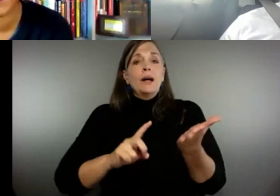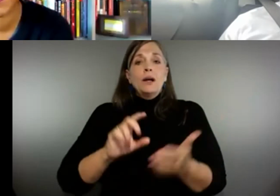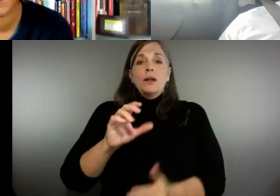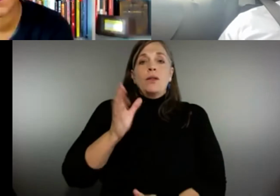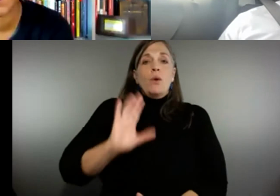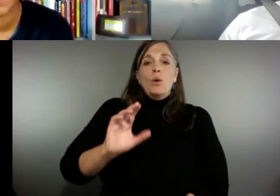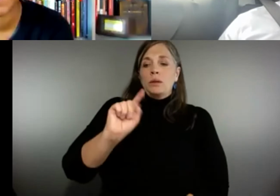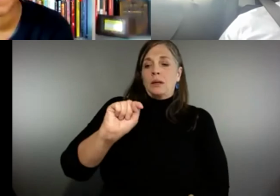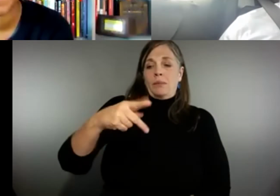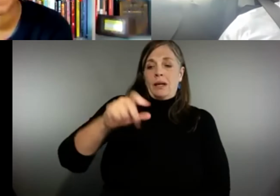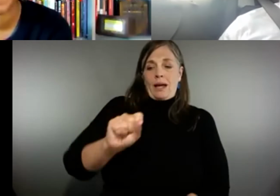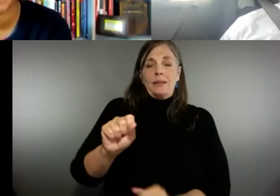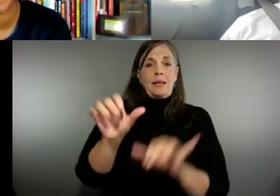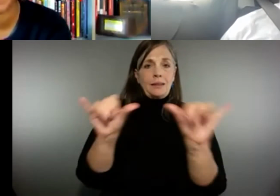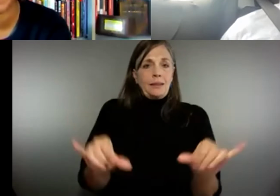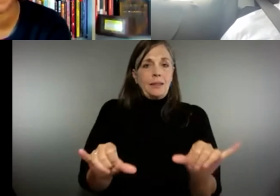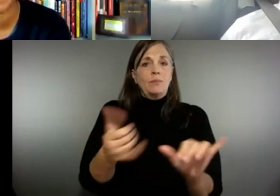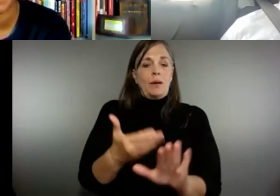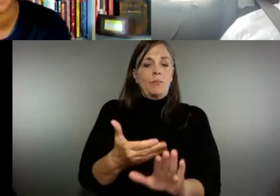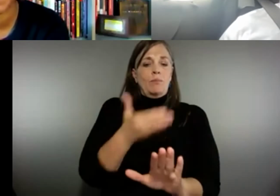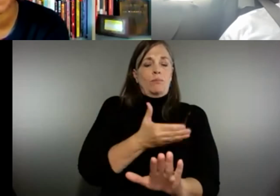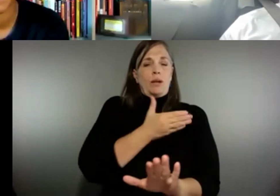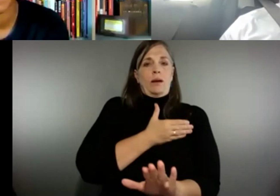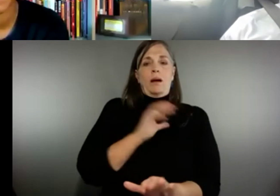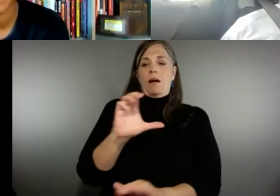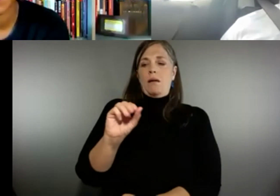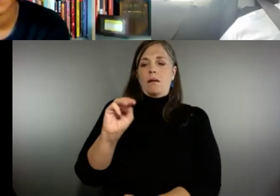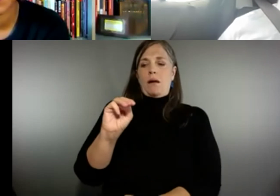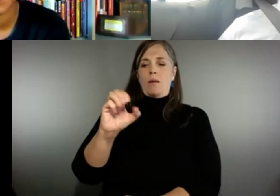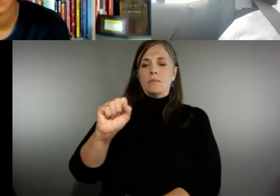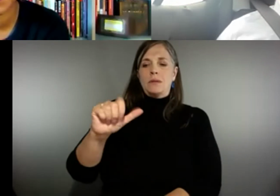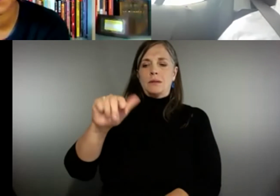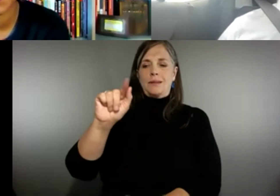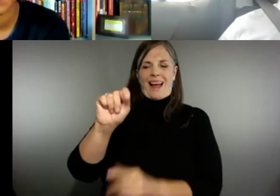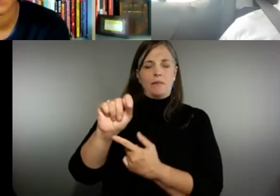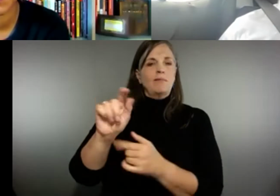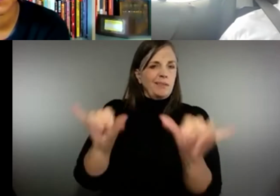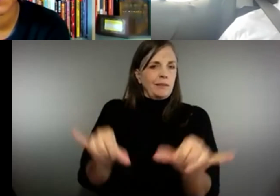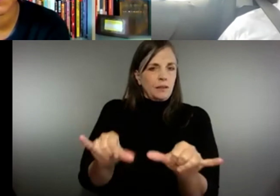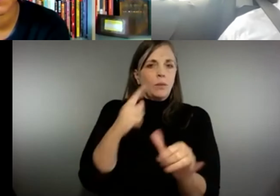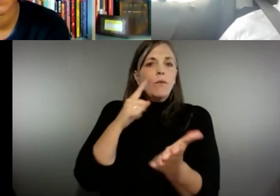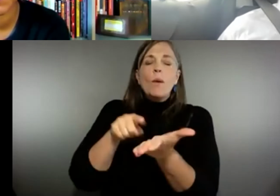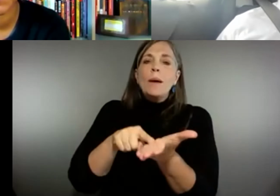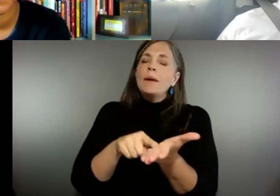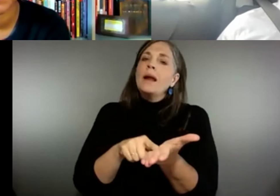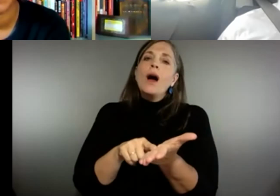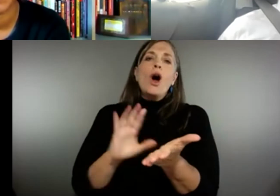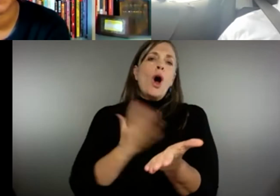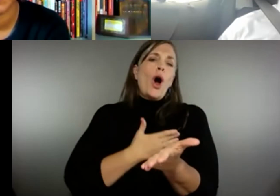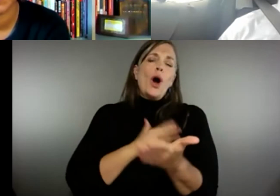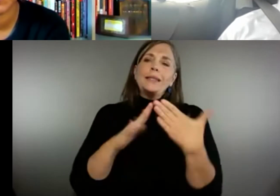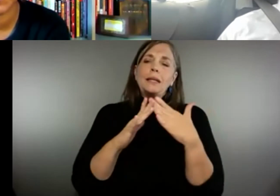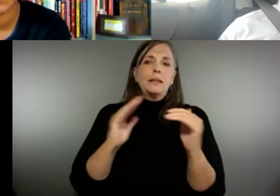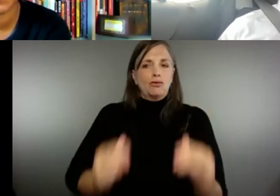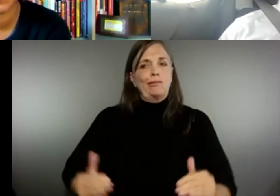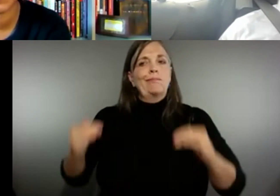system uh it was a prelude to comp stat and that's what we have to take our city to real time uh real